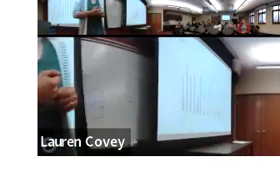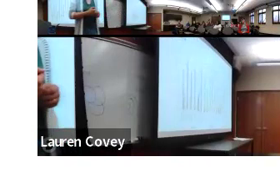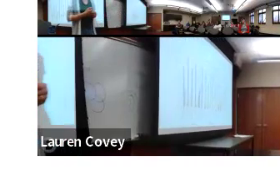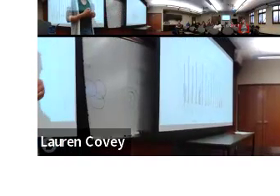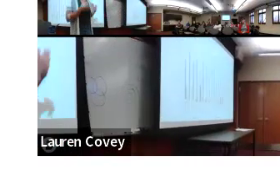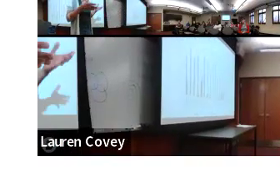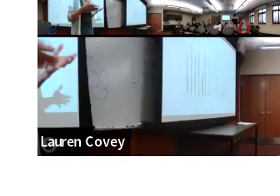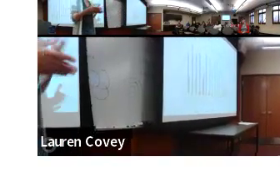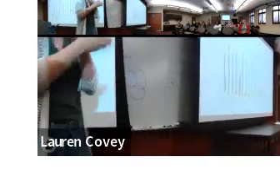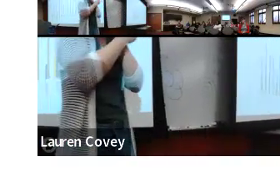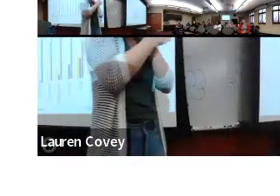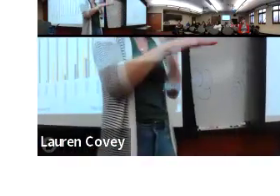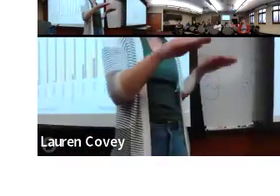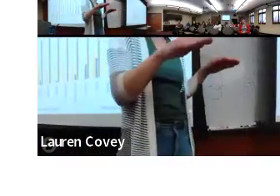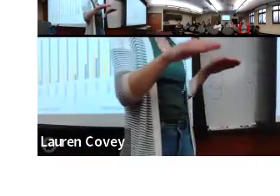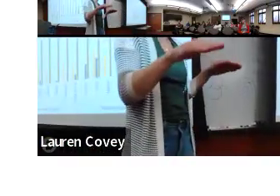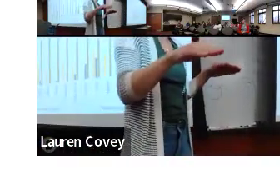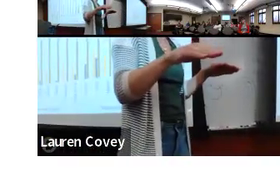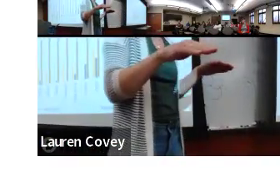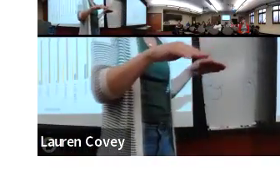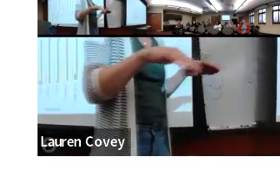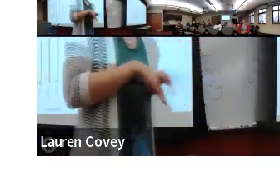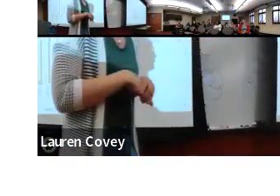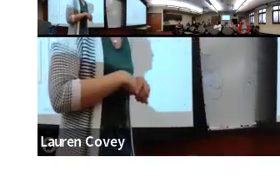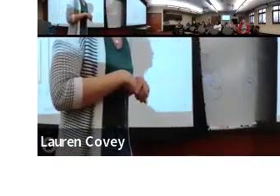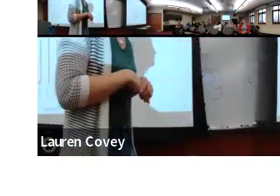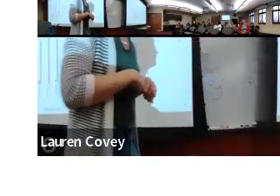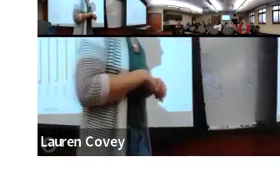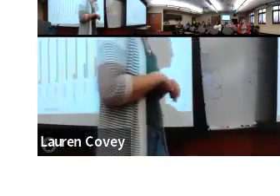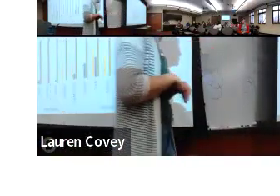to rule that out. It's possible that she just did not understand it.